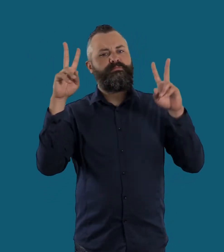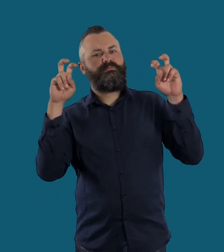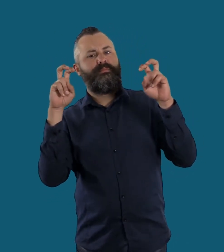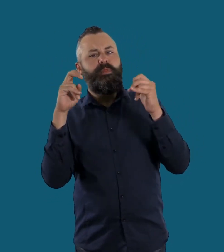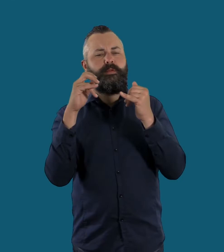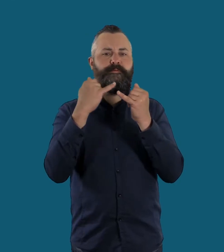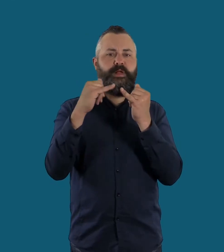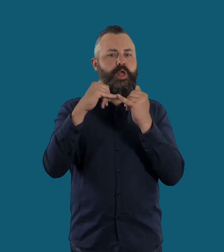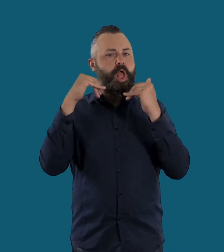Very high,